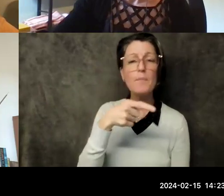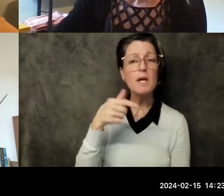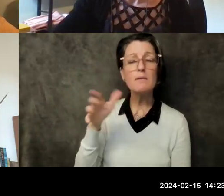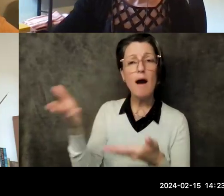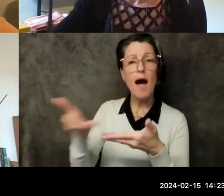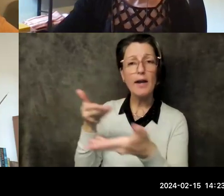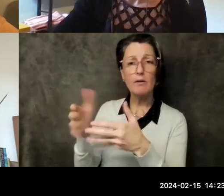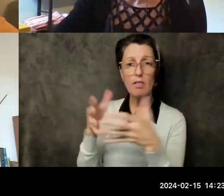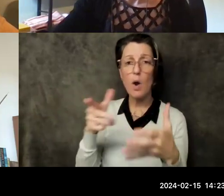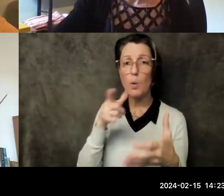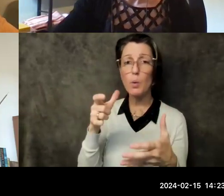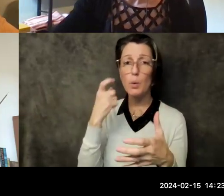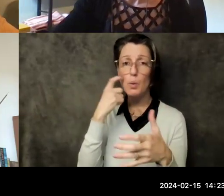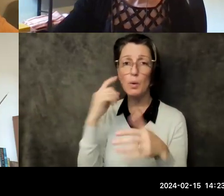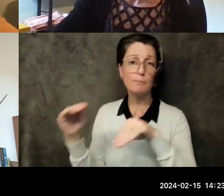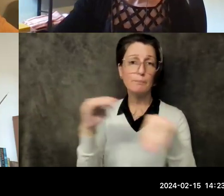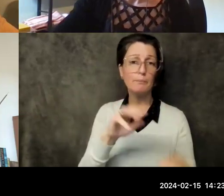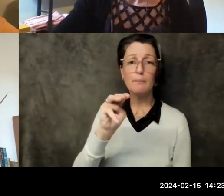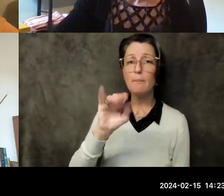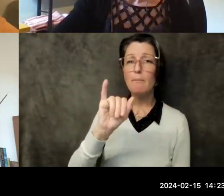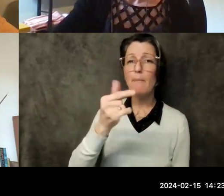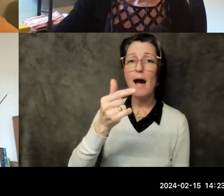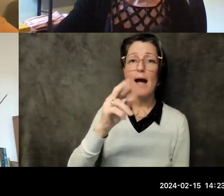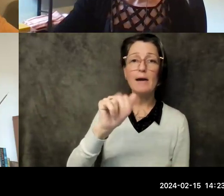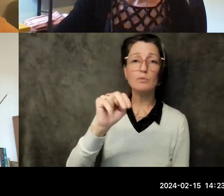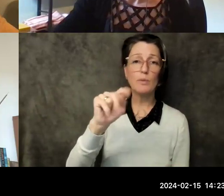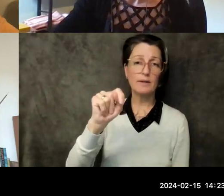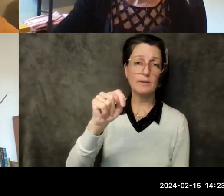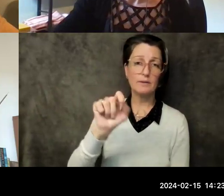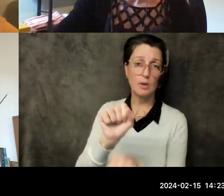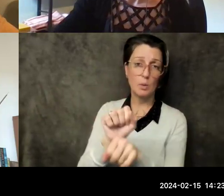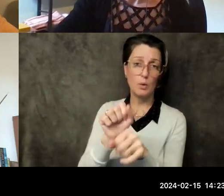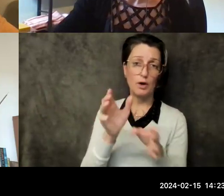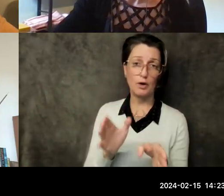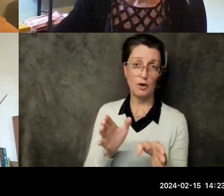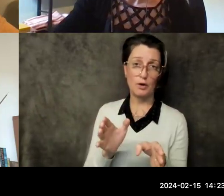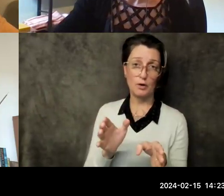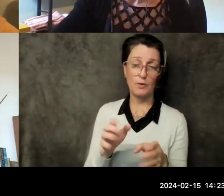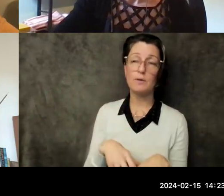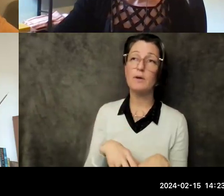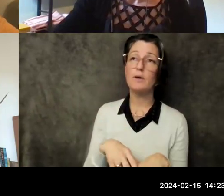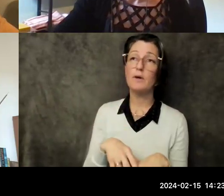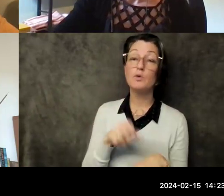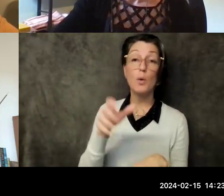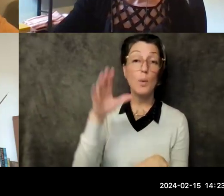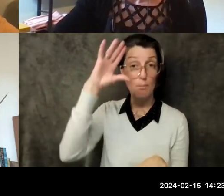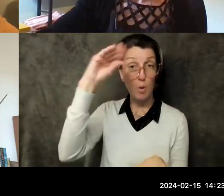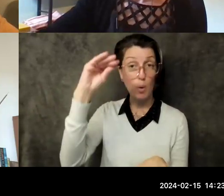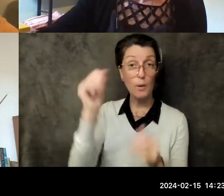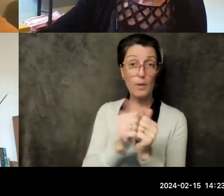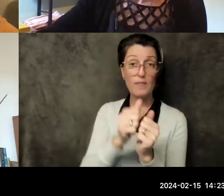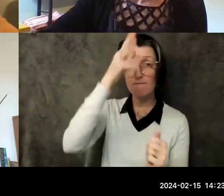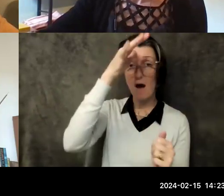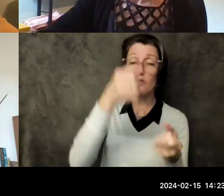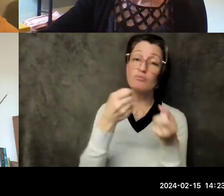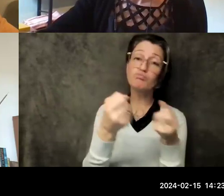workers. And so he's talking about driving around, I guess it was Fresno. They're driving around Fresno and